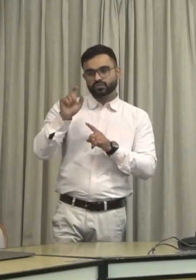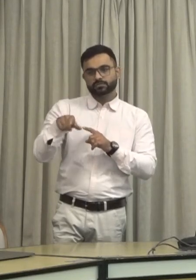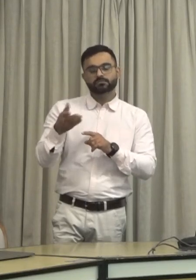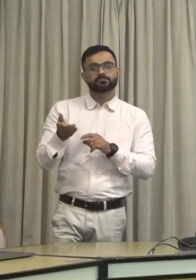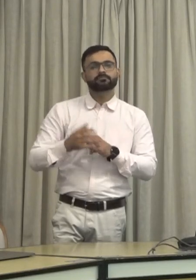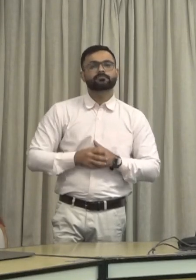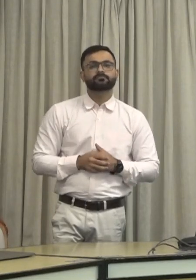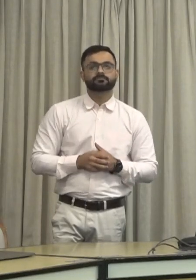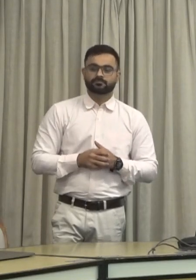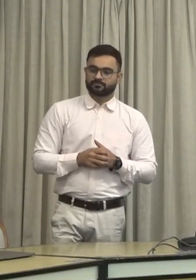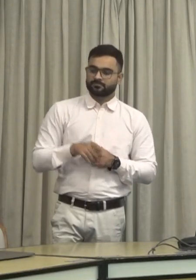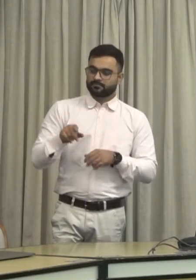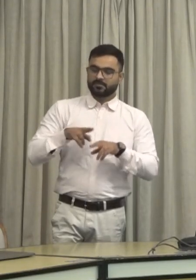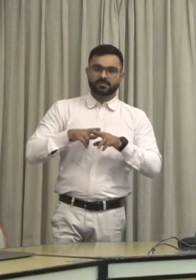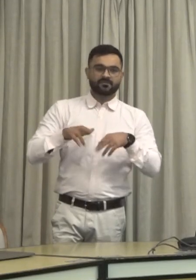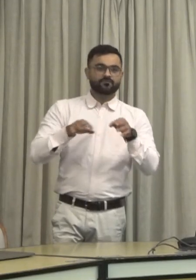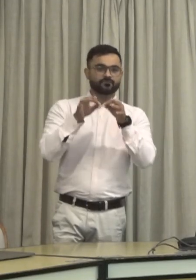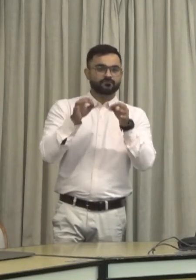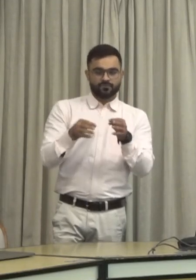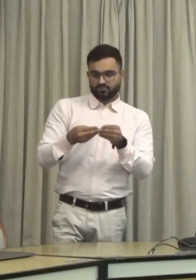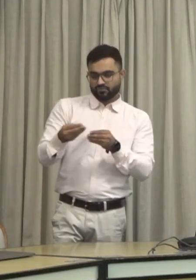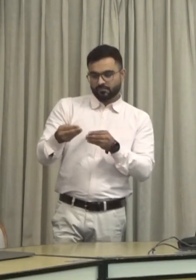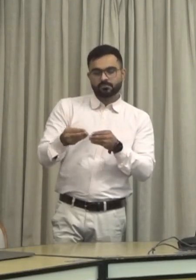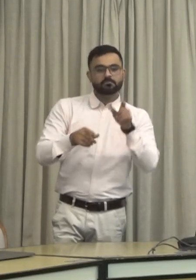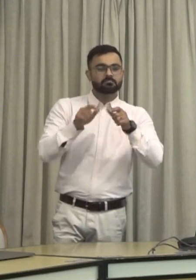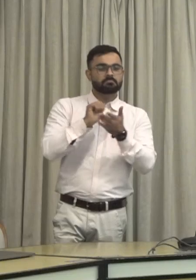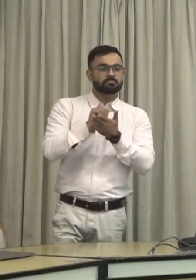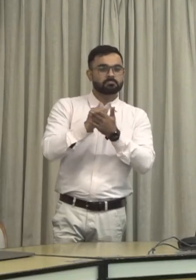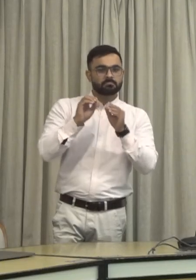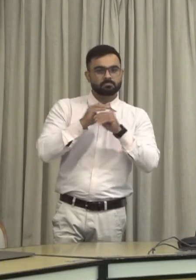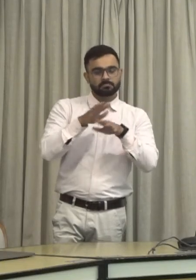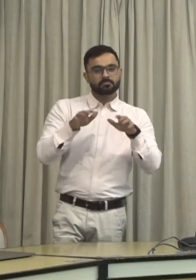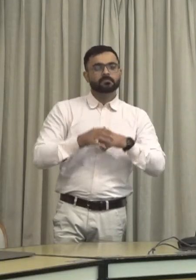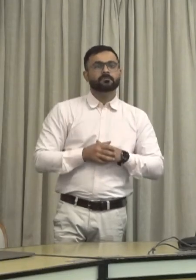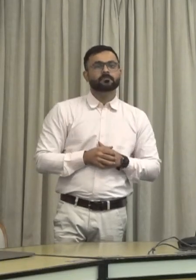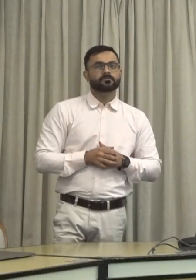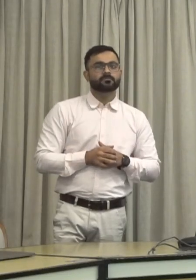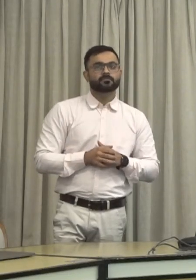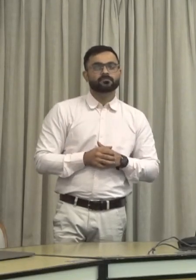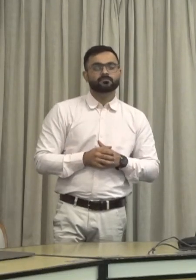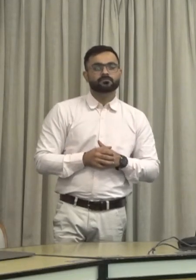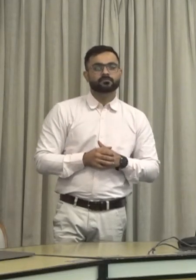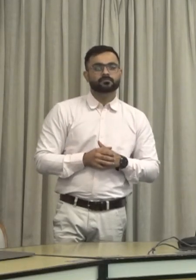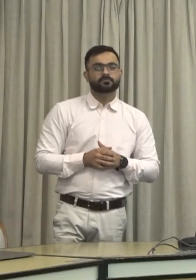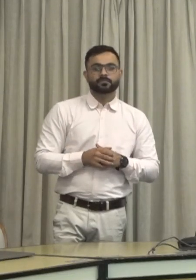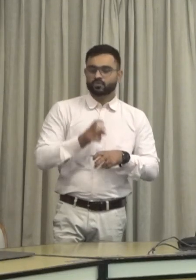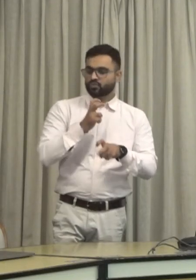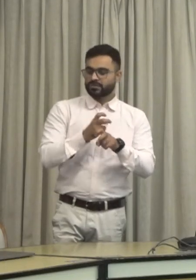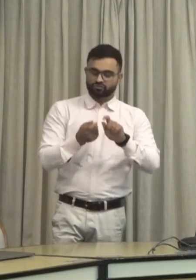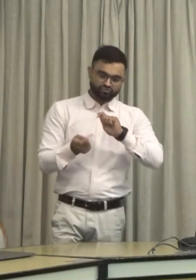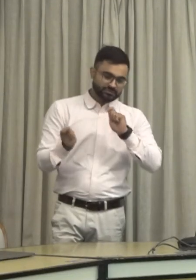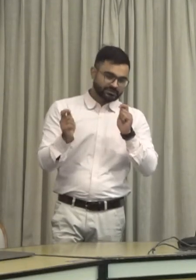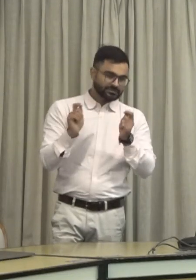will be in their final form soon. They will be published. So this will be a harbinger for